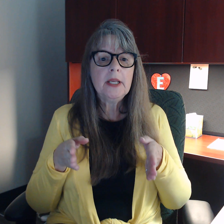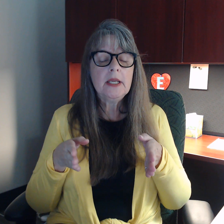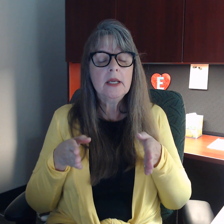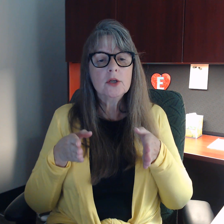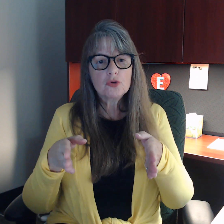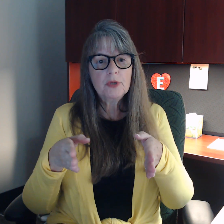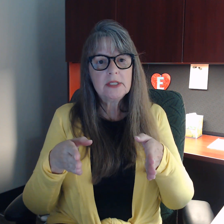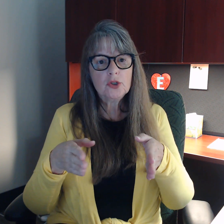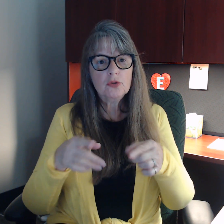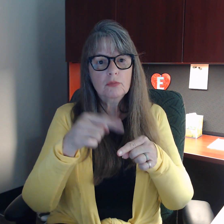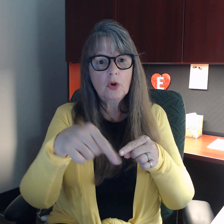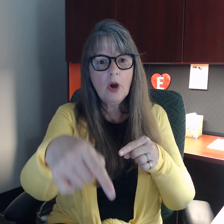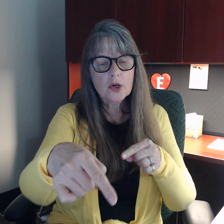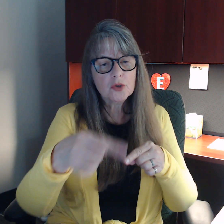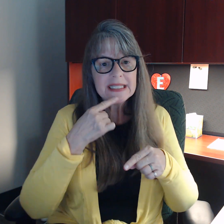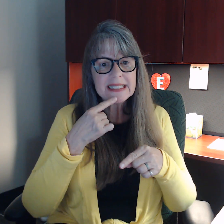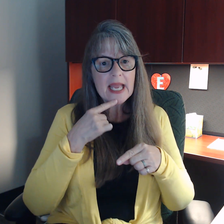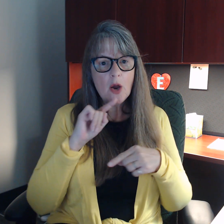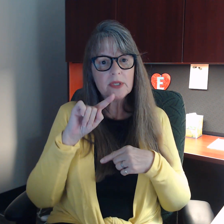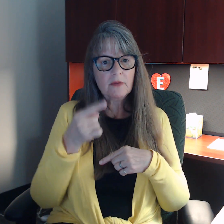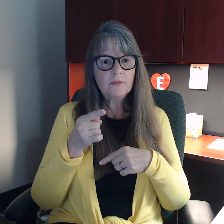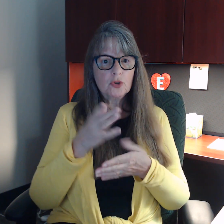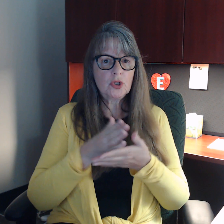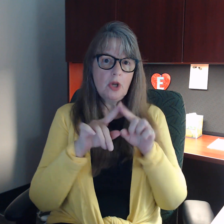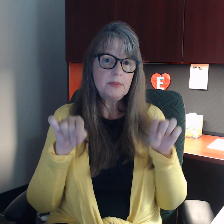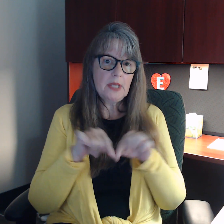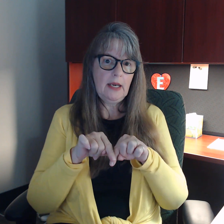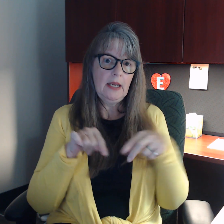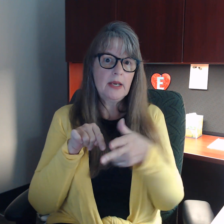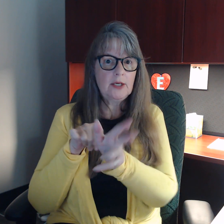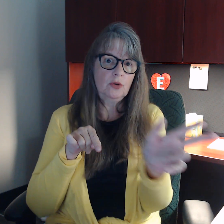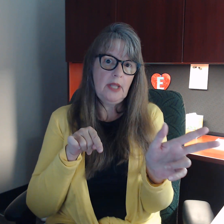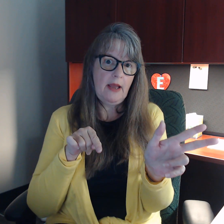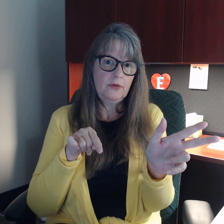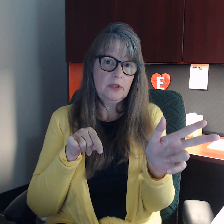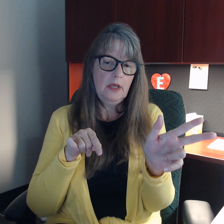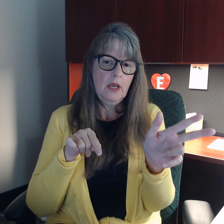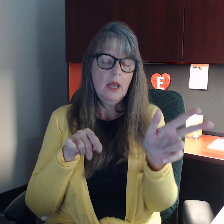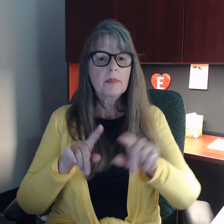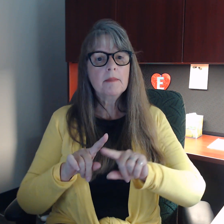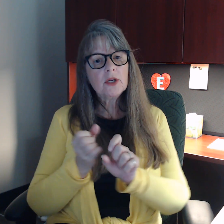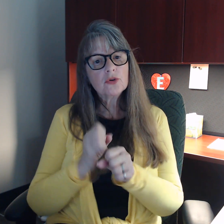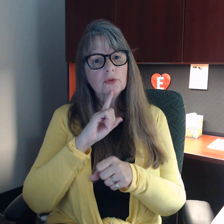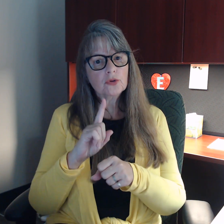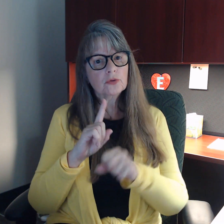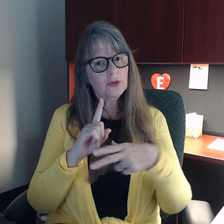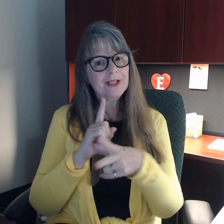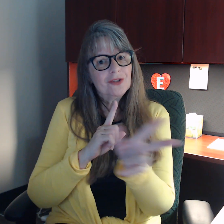many streets that you cross, you can say, oh, it's the first stop sign, and then I turn left. But make sure that you're turning to the